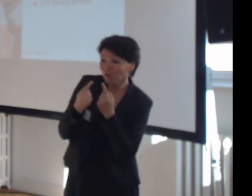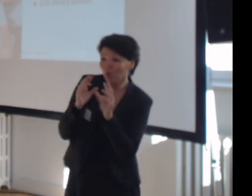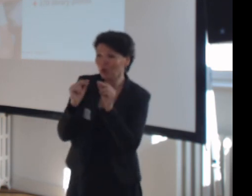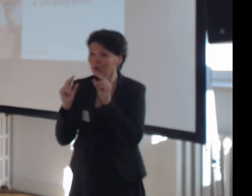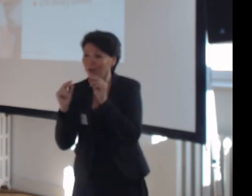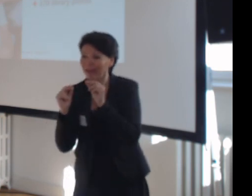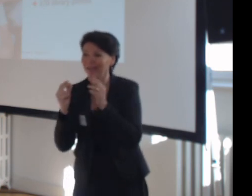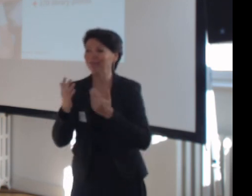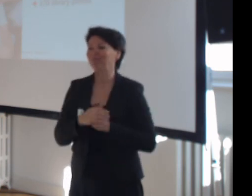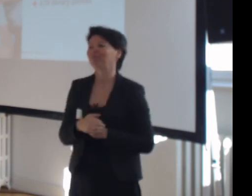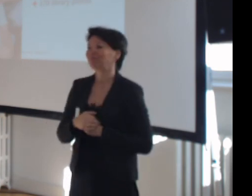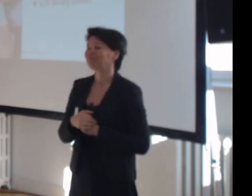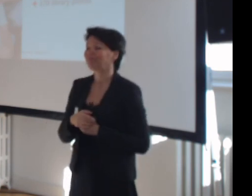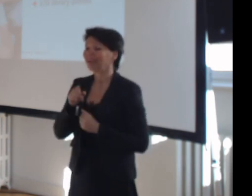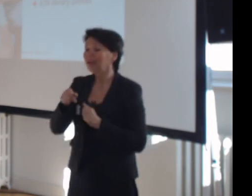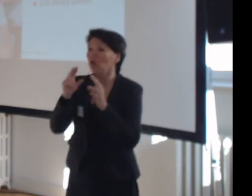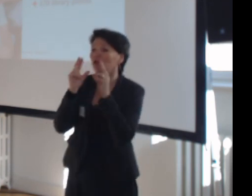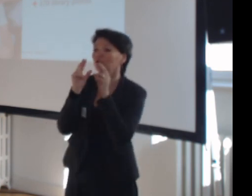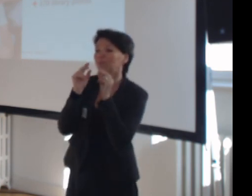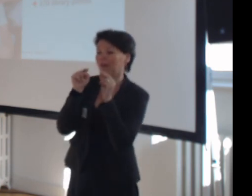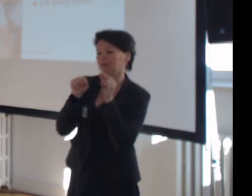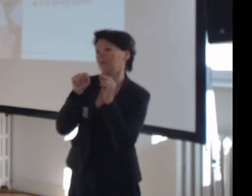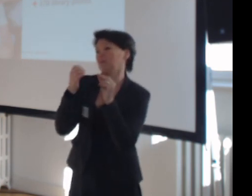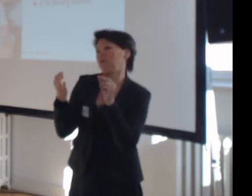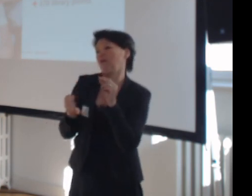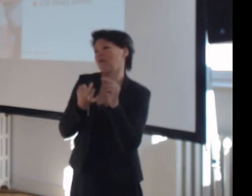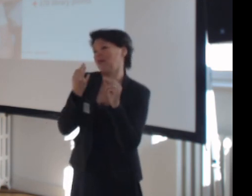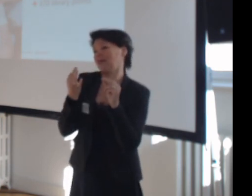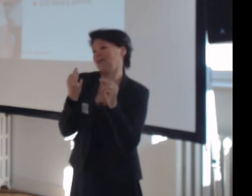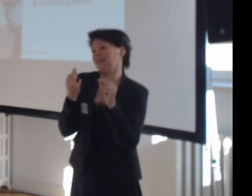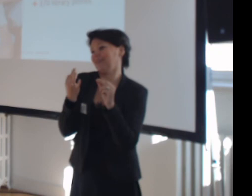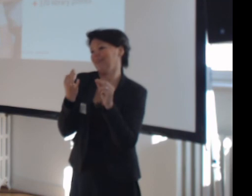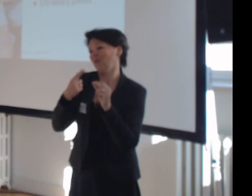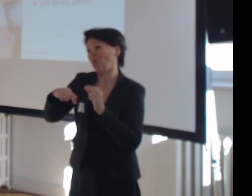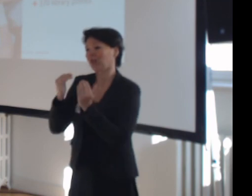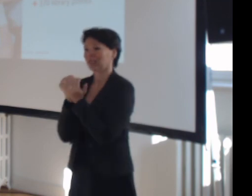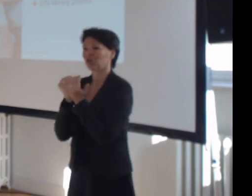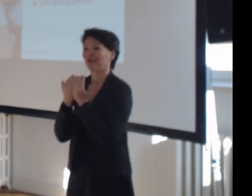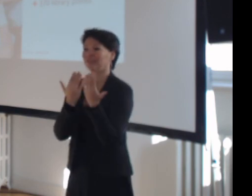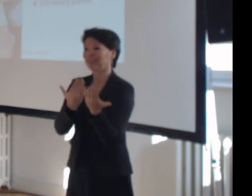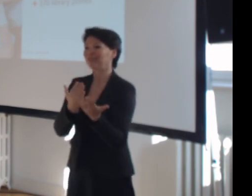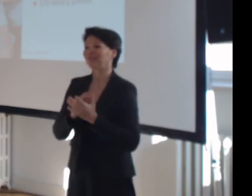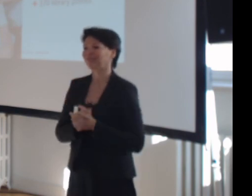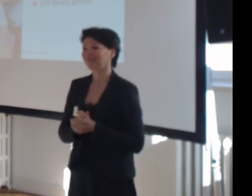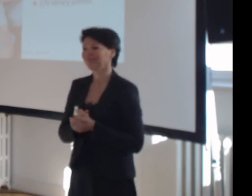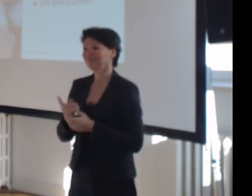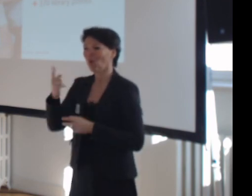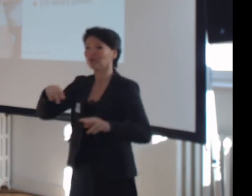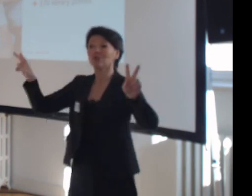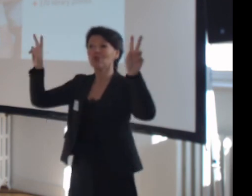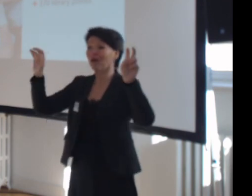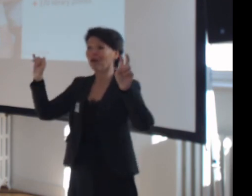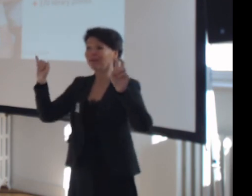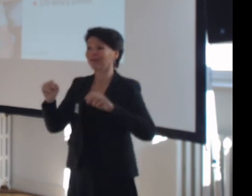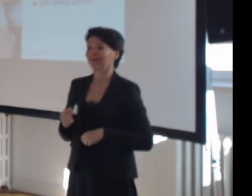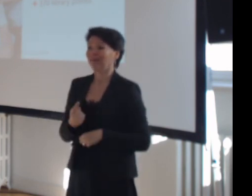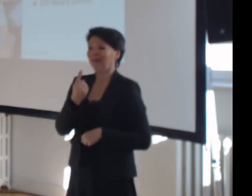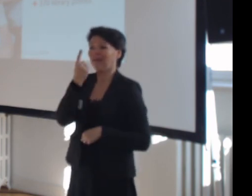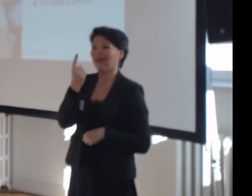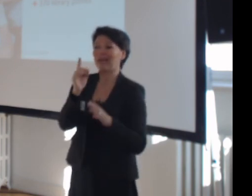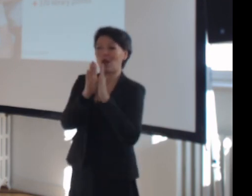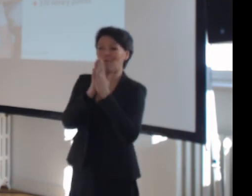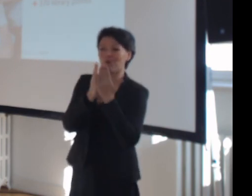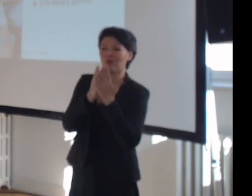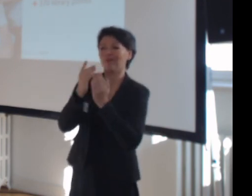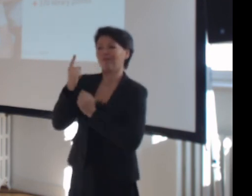And this chat is actually a key element in the service of Zoidberg. Our slogan is a book and a visit,